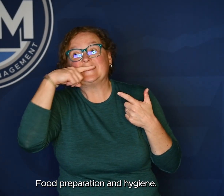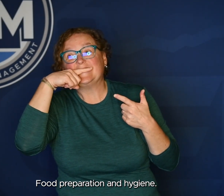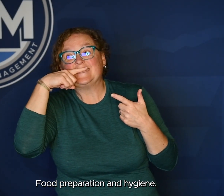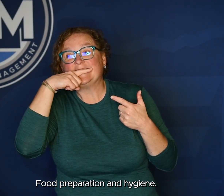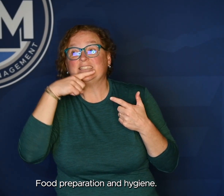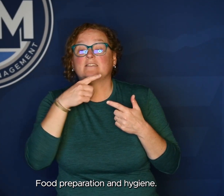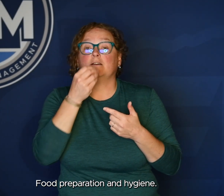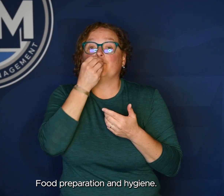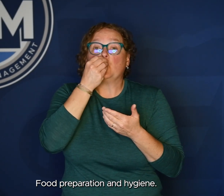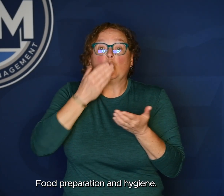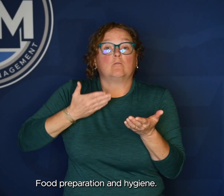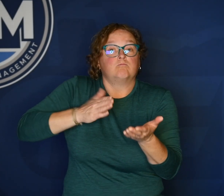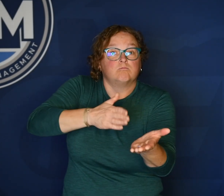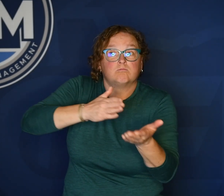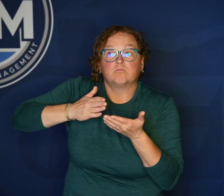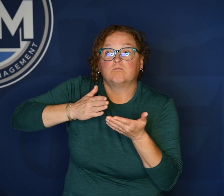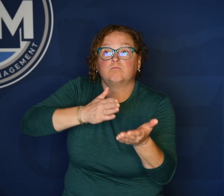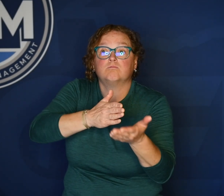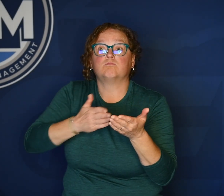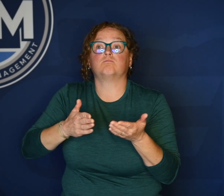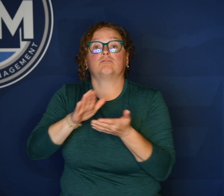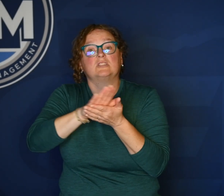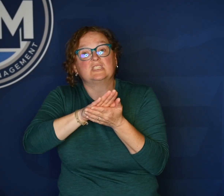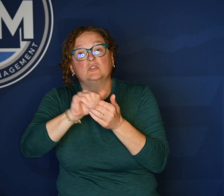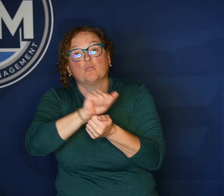preparation, and hygiene.